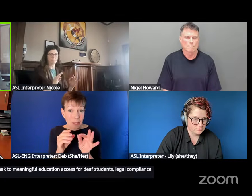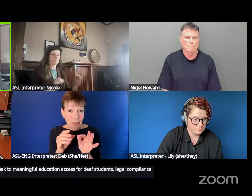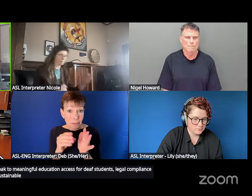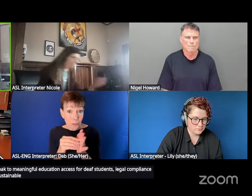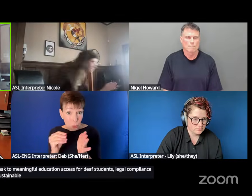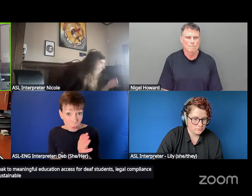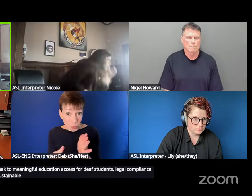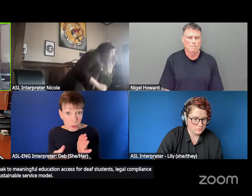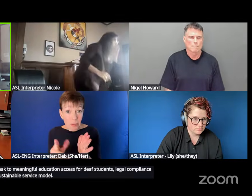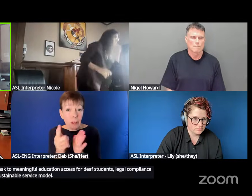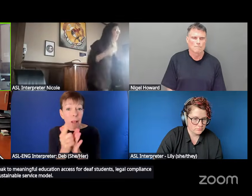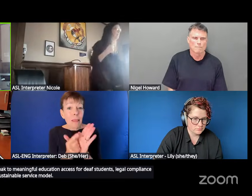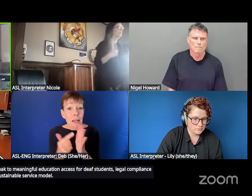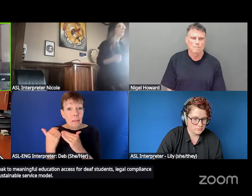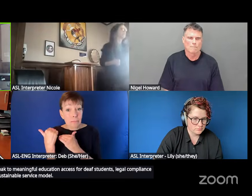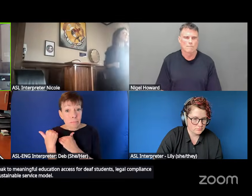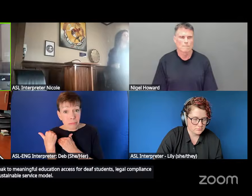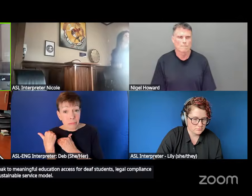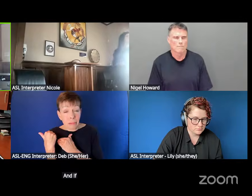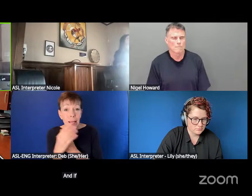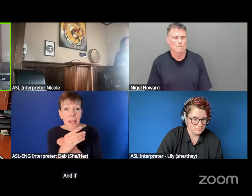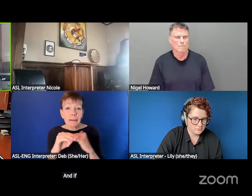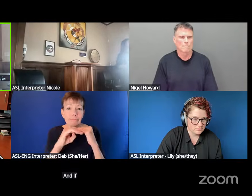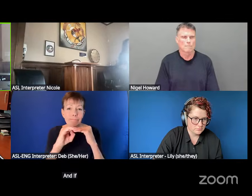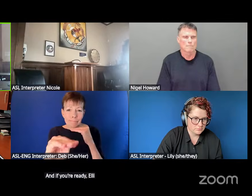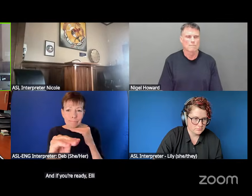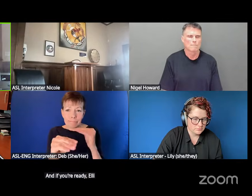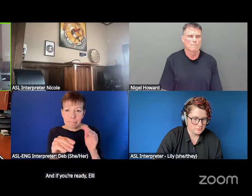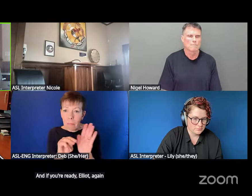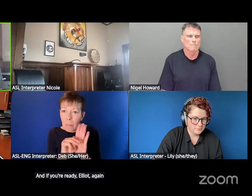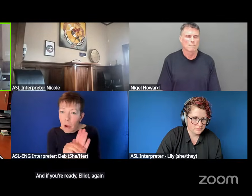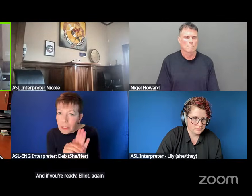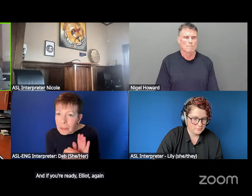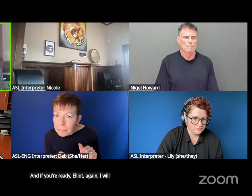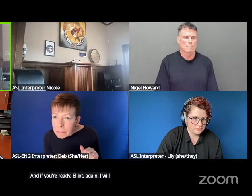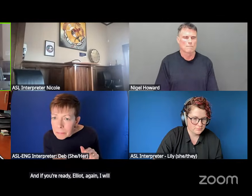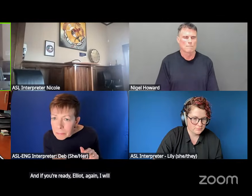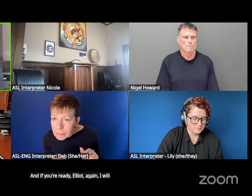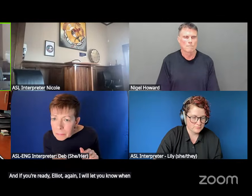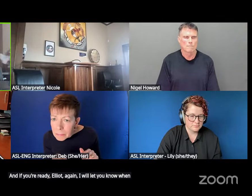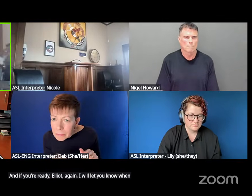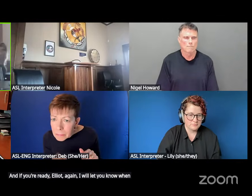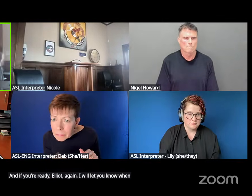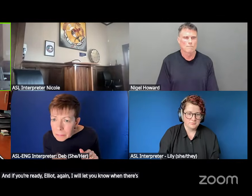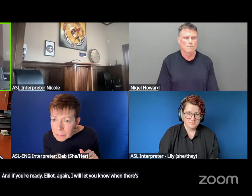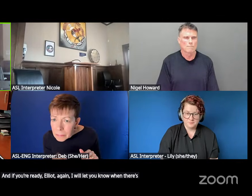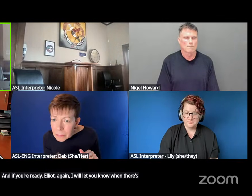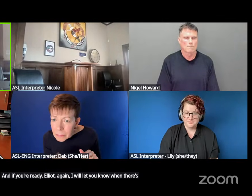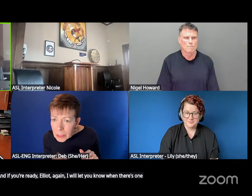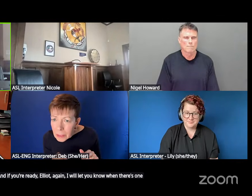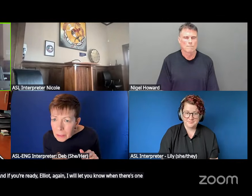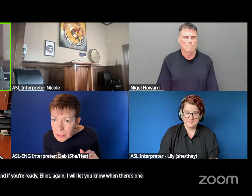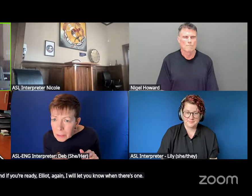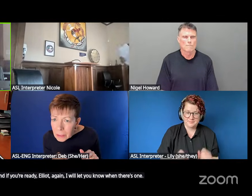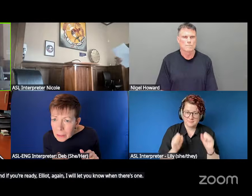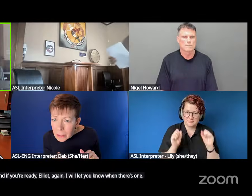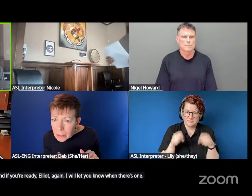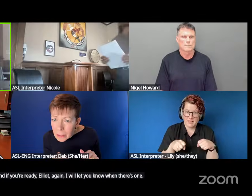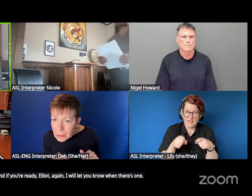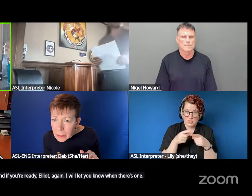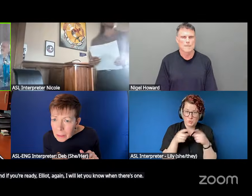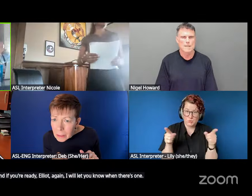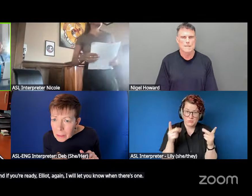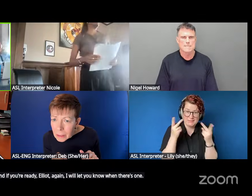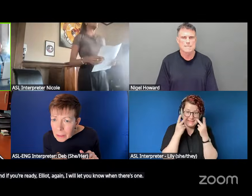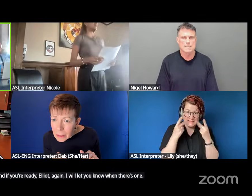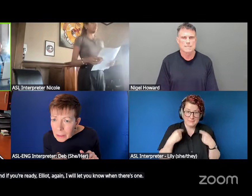model. And if you're ready, Ellie, and again, I will let you know when there's one that you can do that. I'm